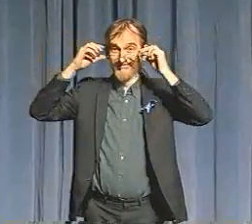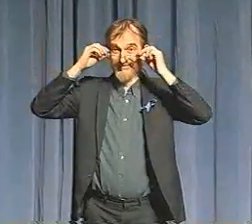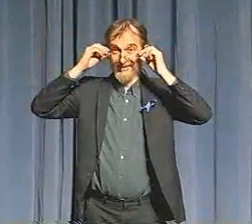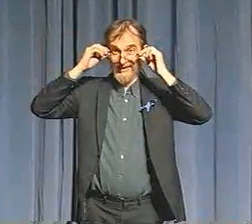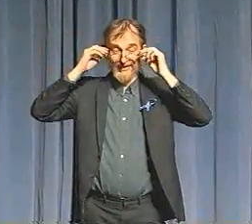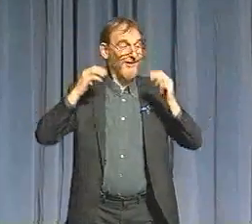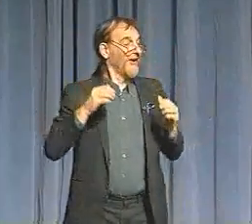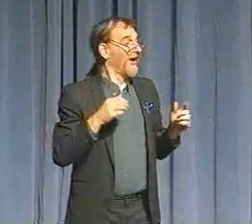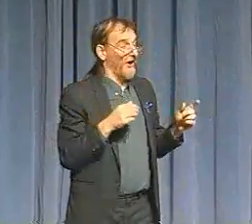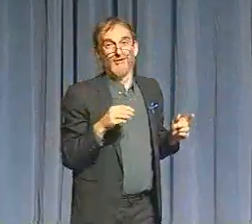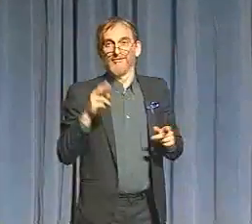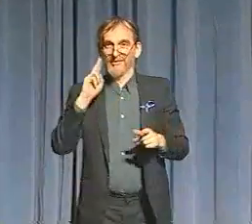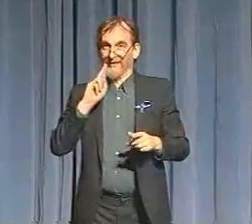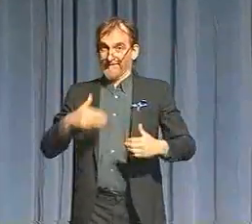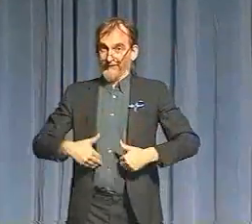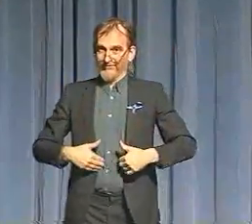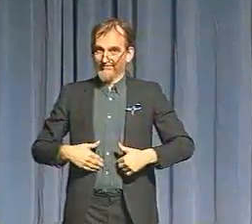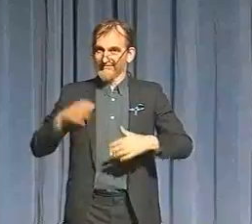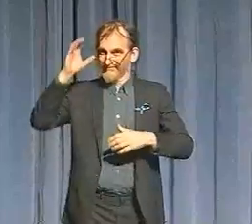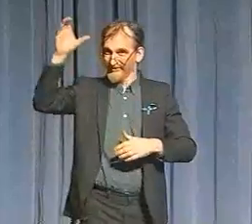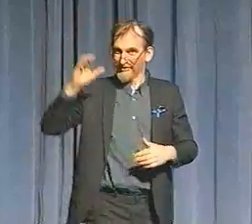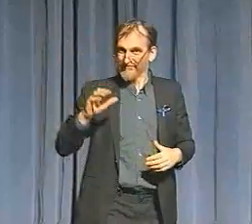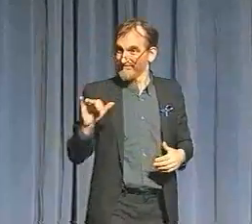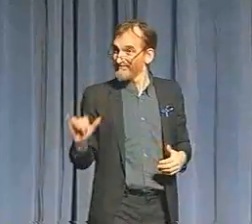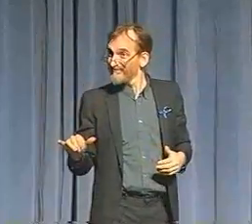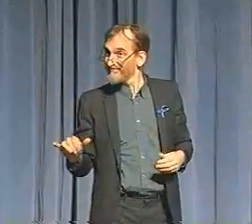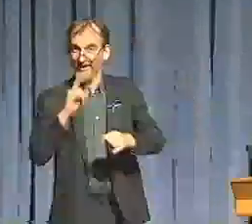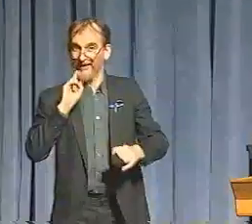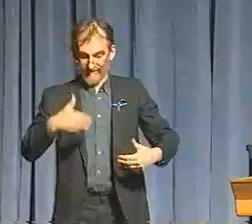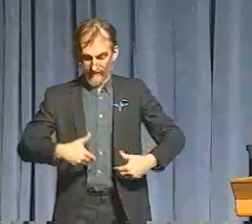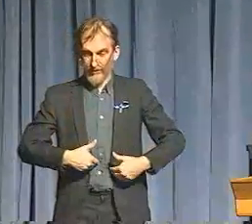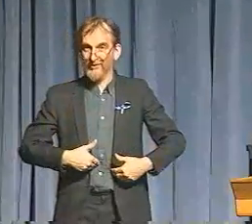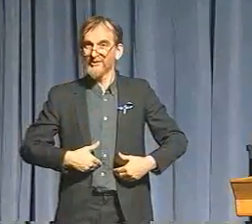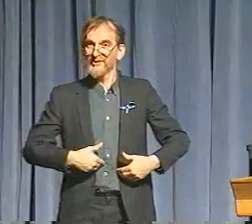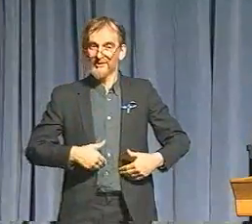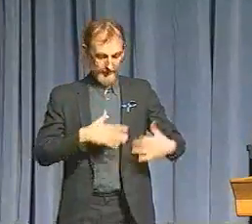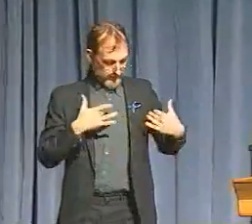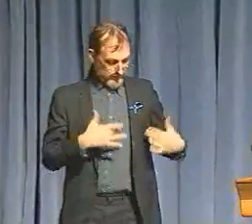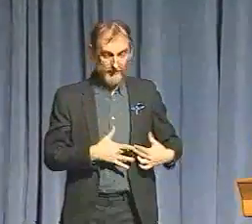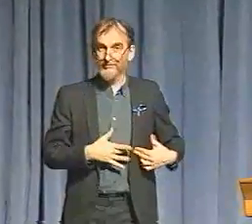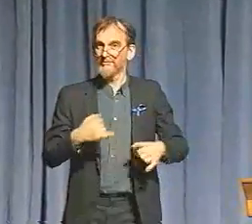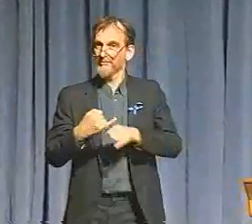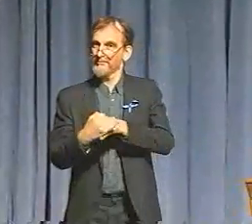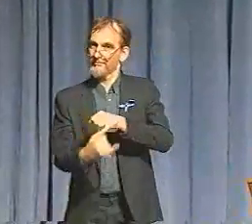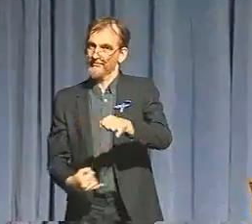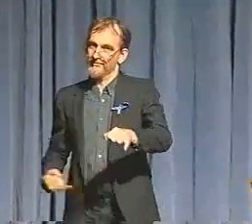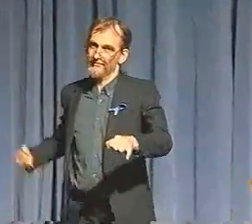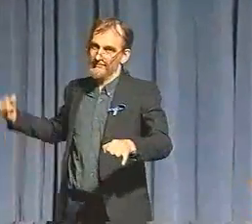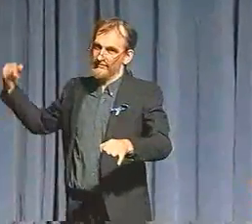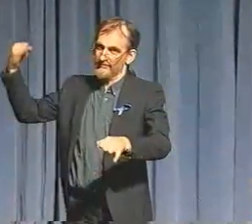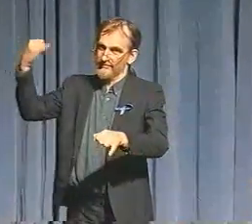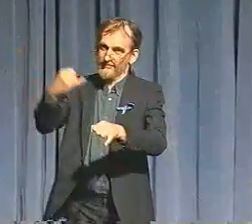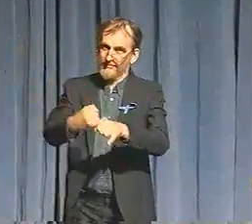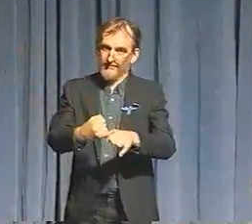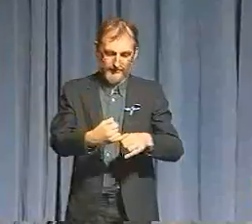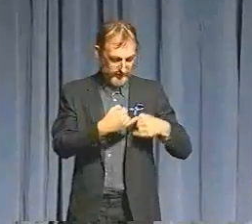to bring out the positive contributions of deaf. But so we have deafhood, and